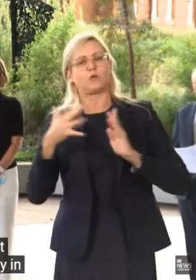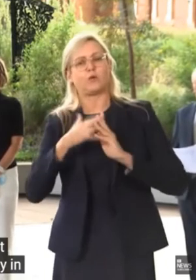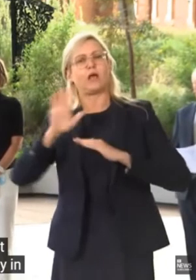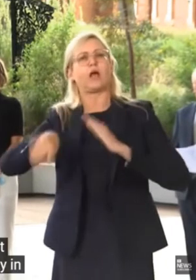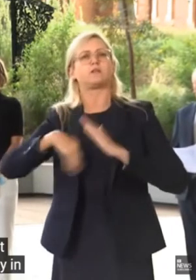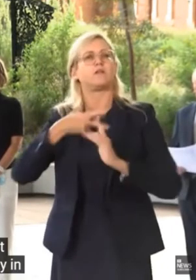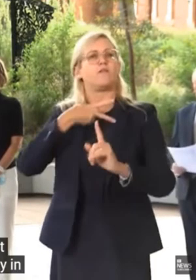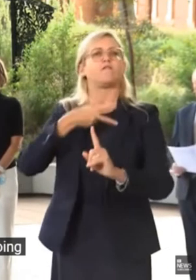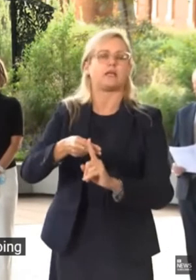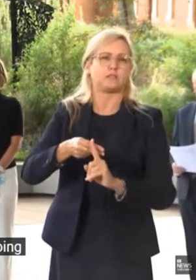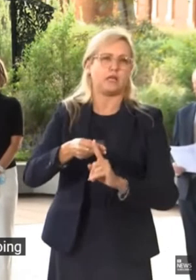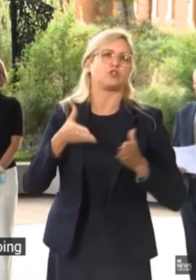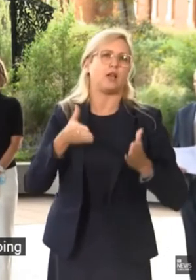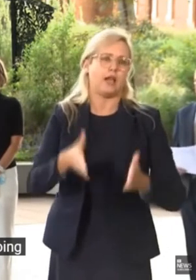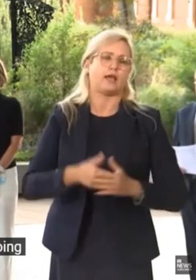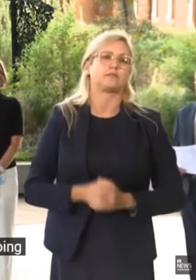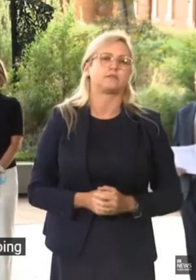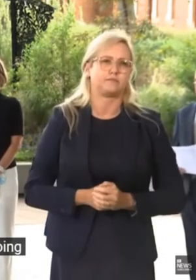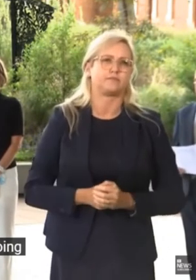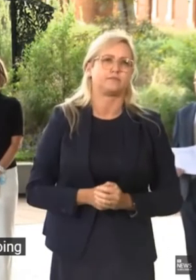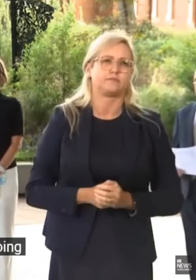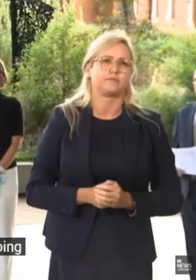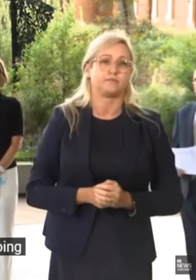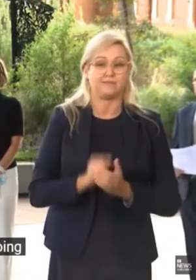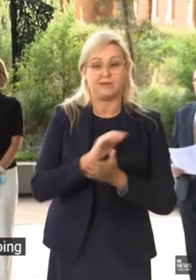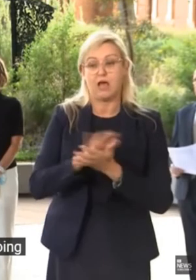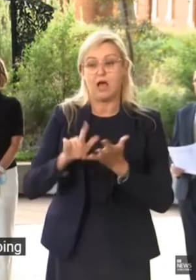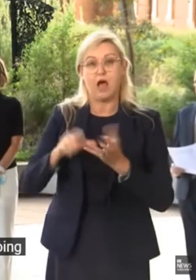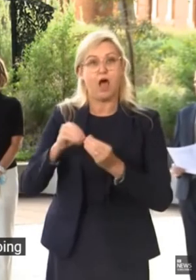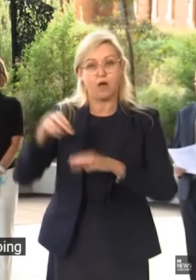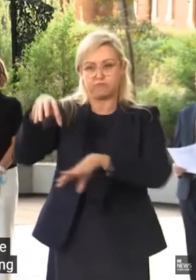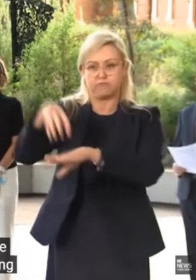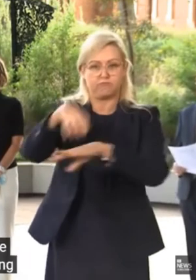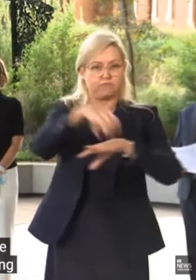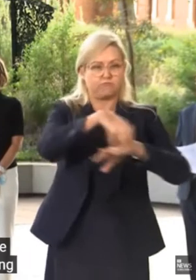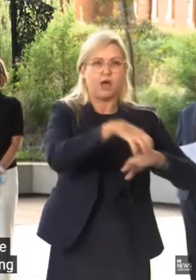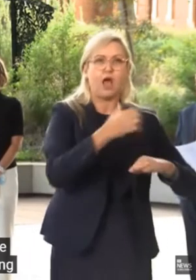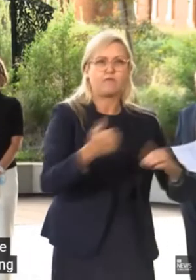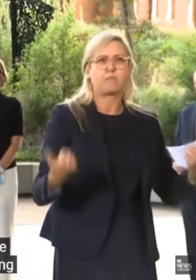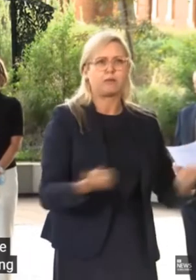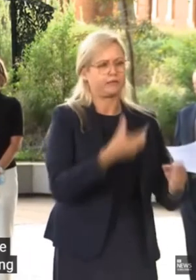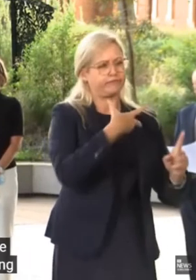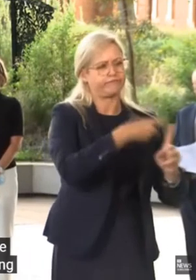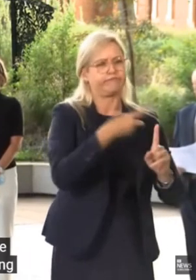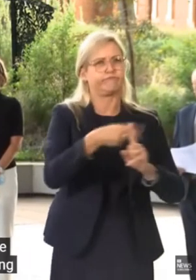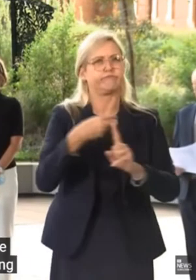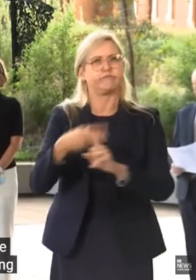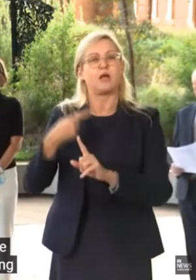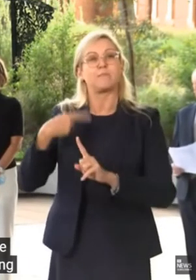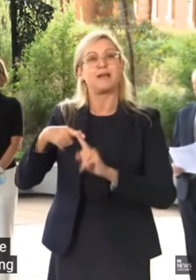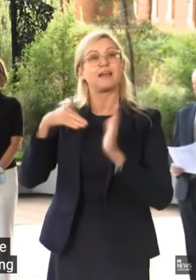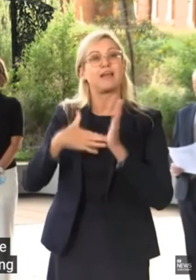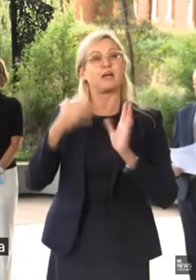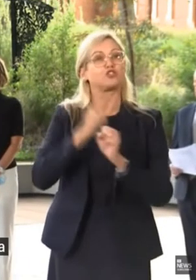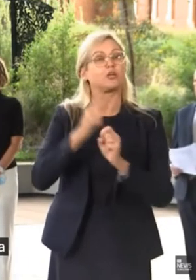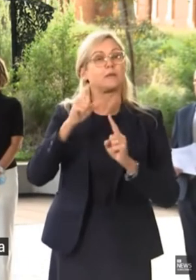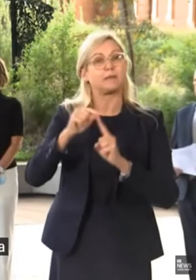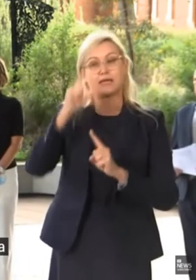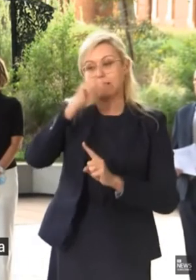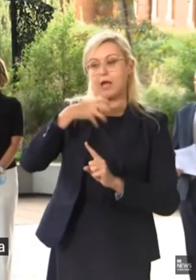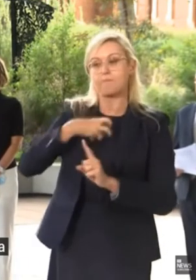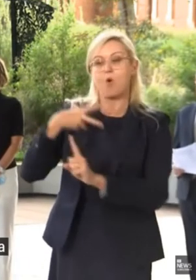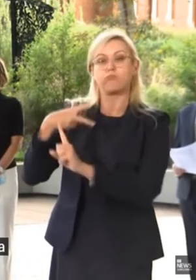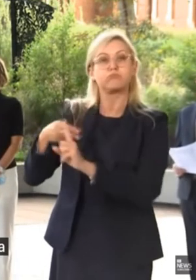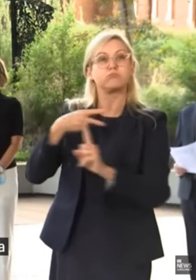250,000 booster shots per week. We still have capacity in that system. We're having many GPs now having extra capacity as well, and